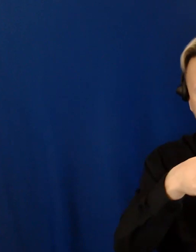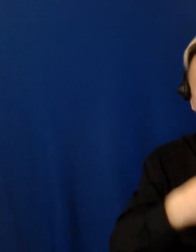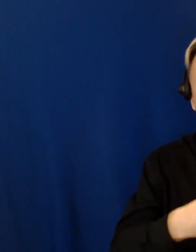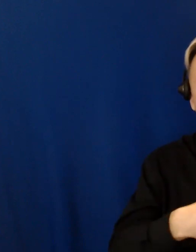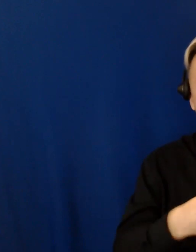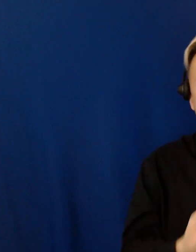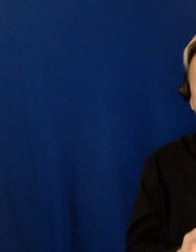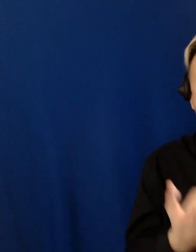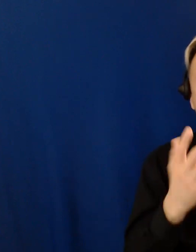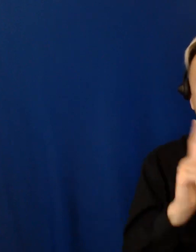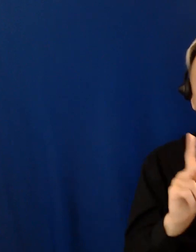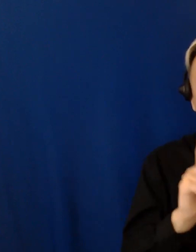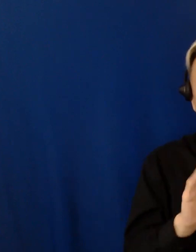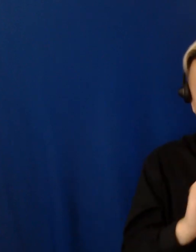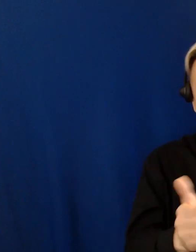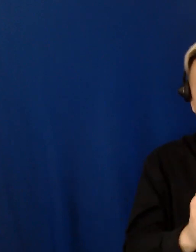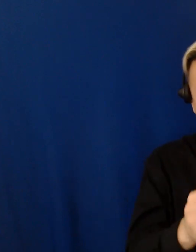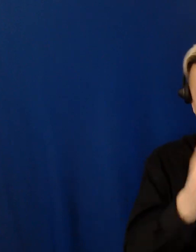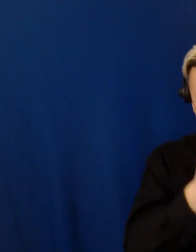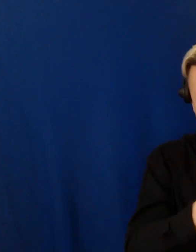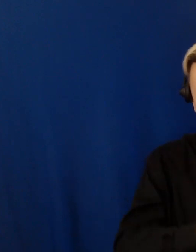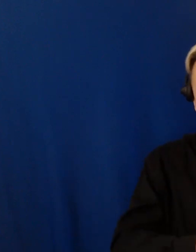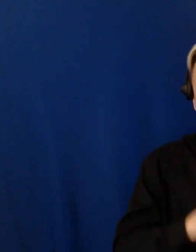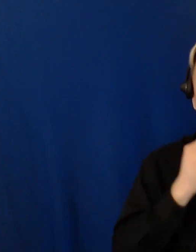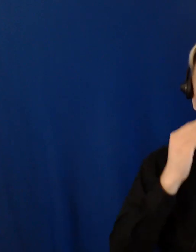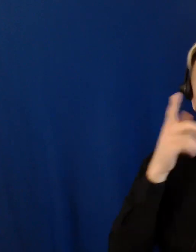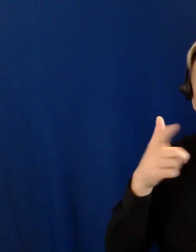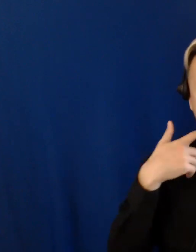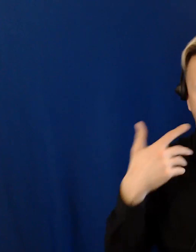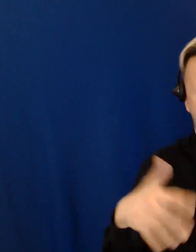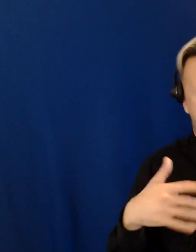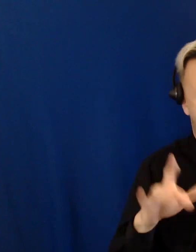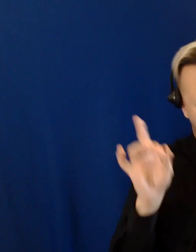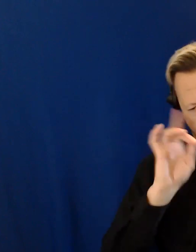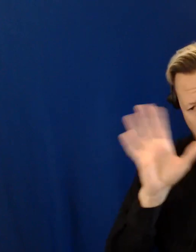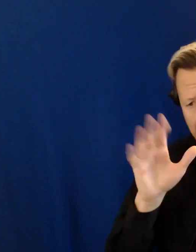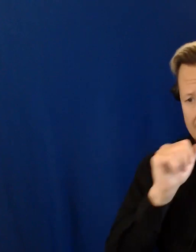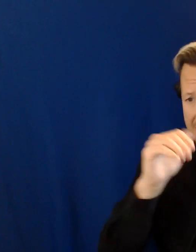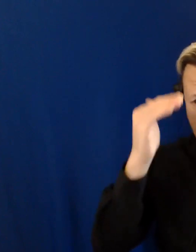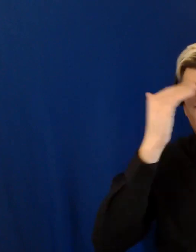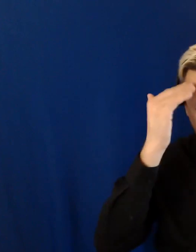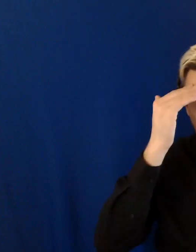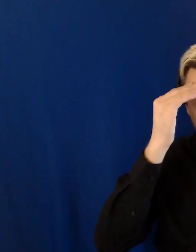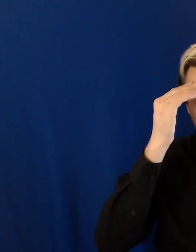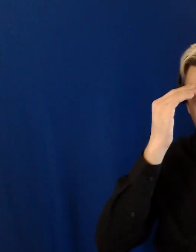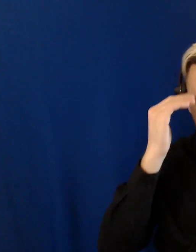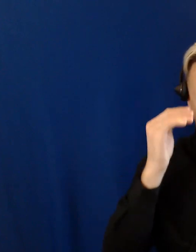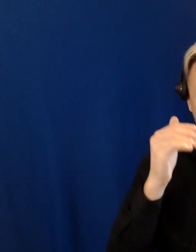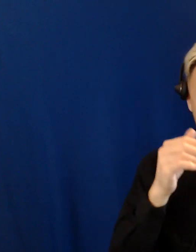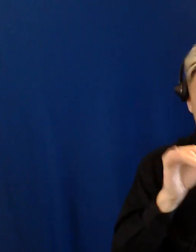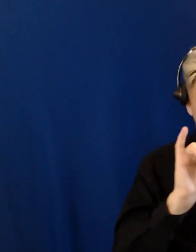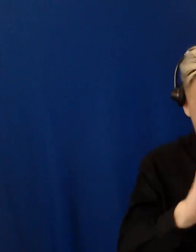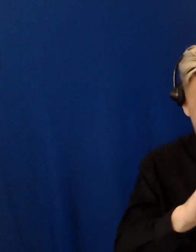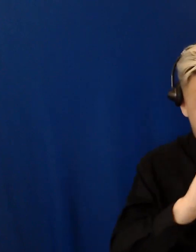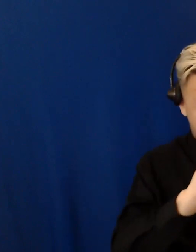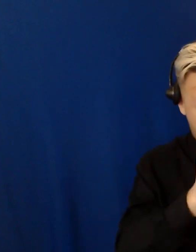deaths happening in nursing homes, says, wow, this is horrific. I didn't know this. Are these numbers